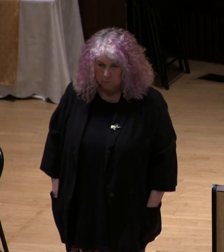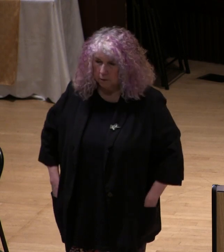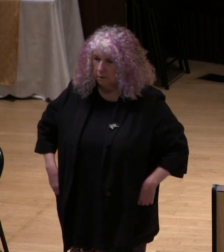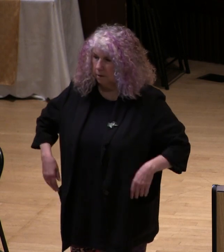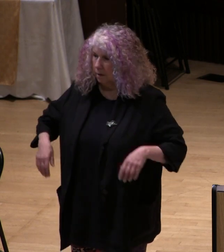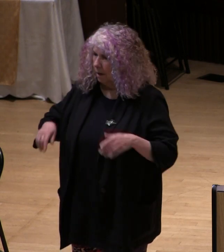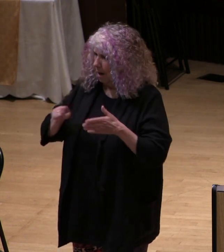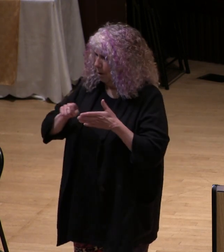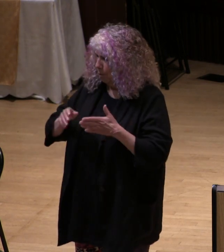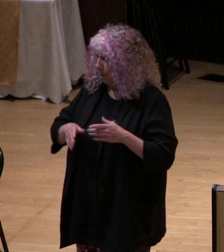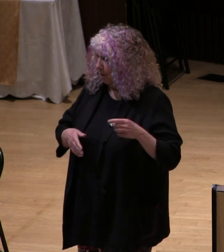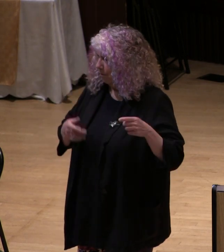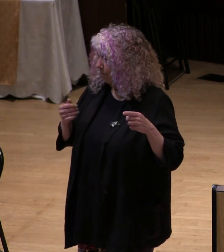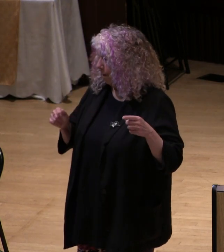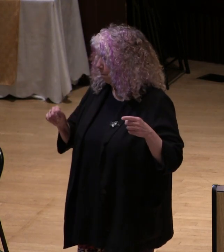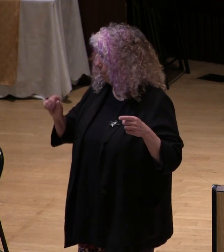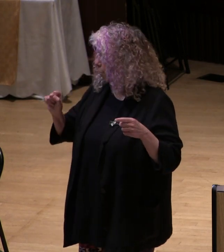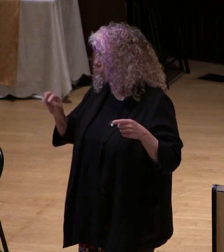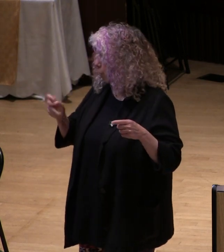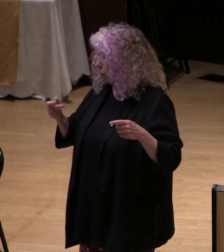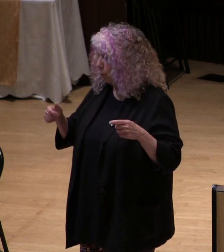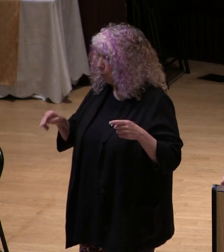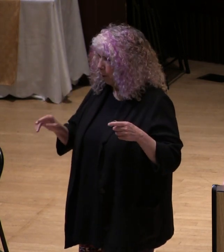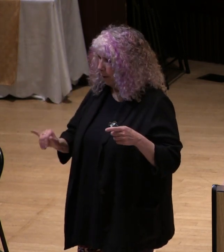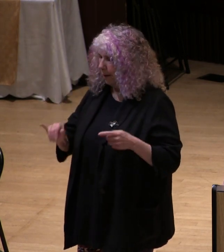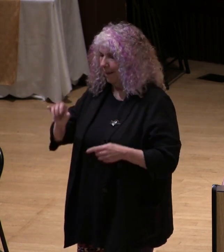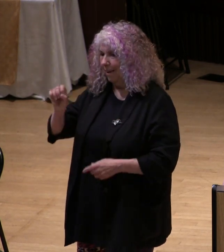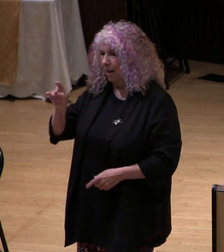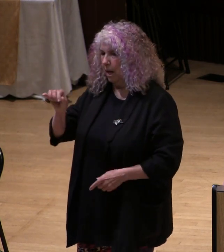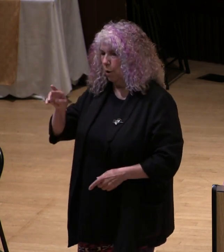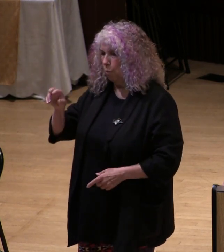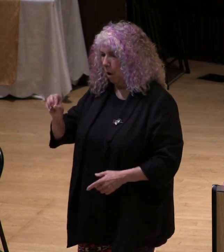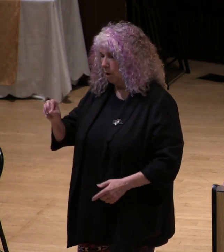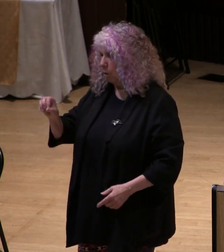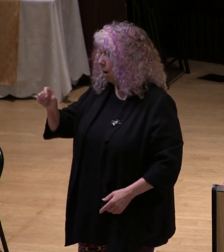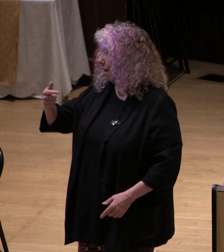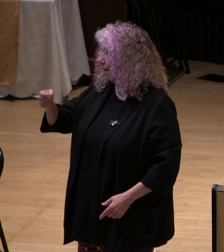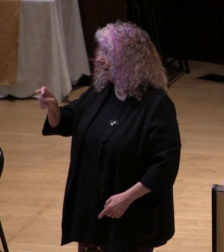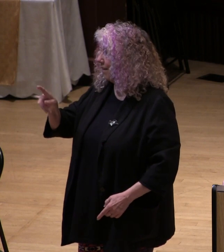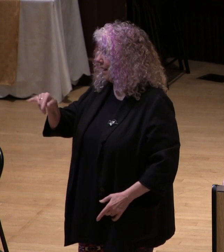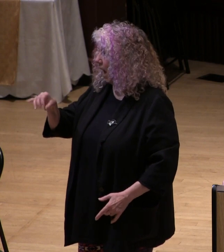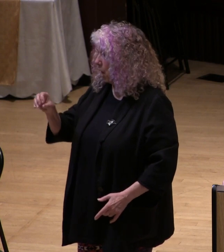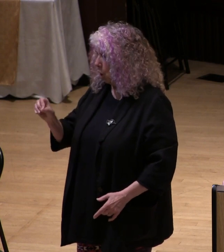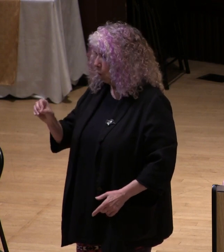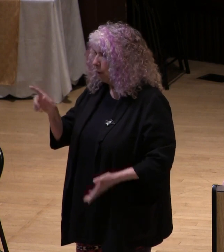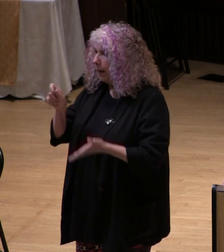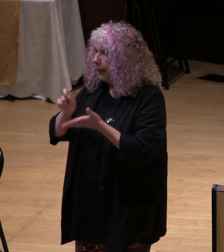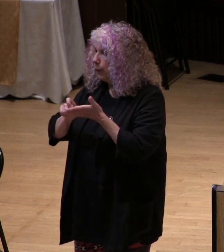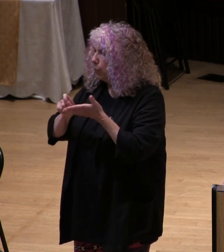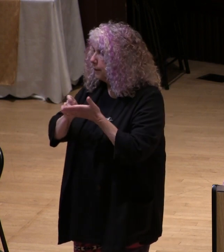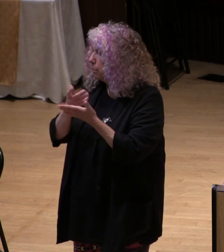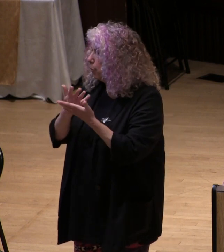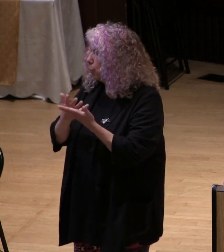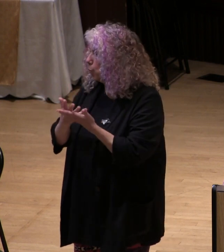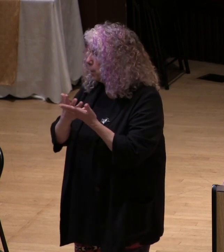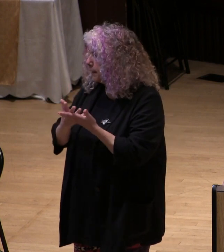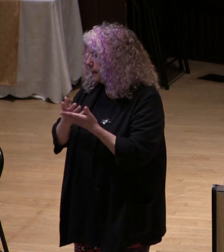There is a writer from Uruguay. His name is Eduardo Galeano, and he writes about the prisons in